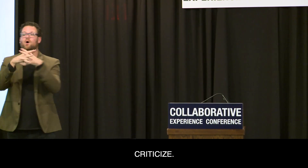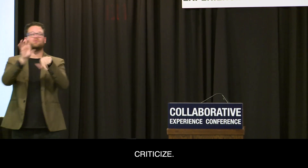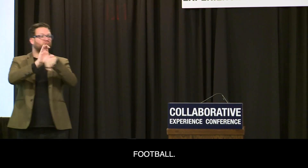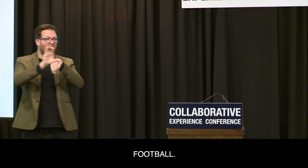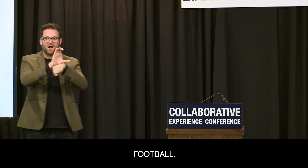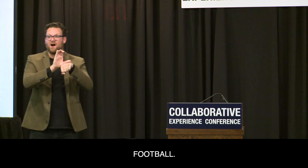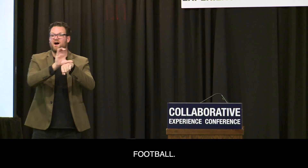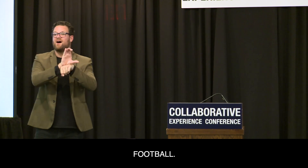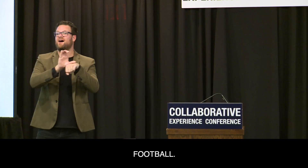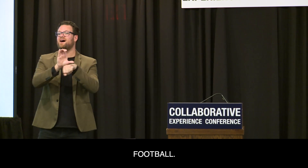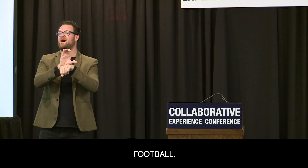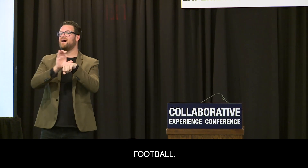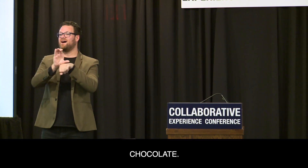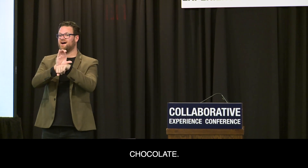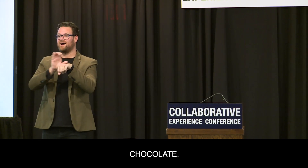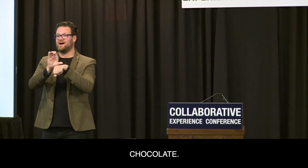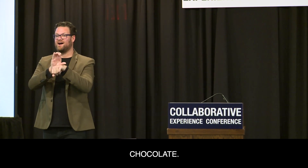criticize, football, chocolate,